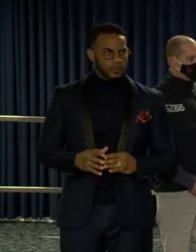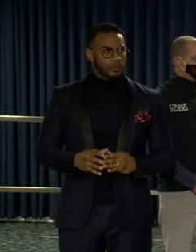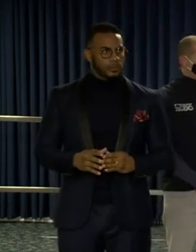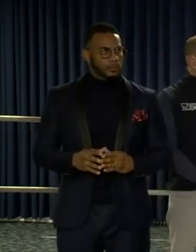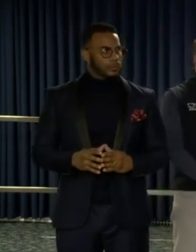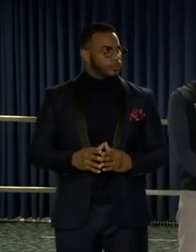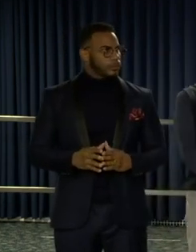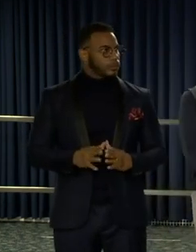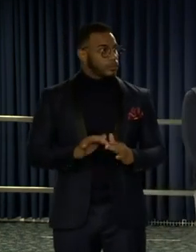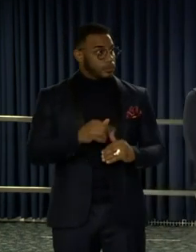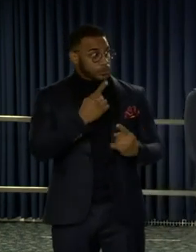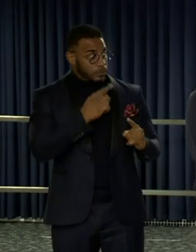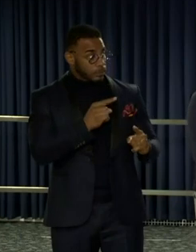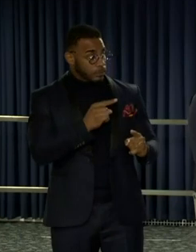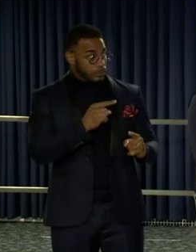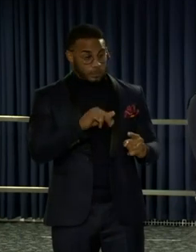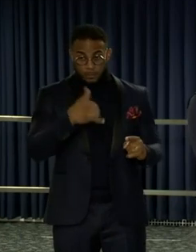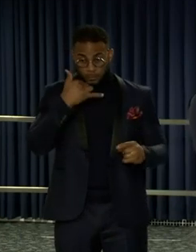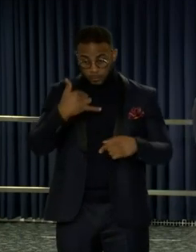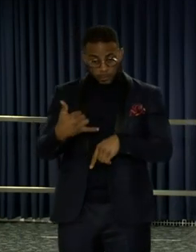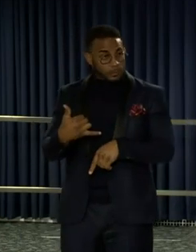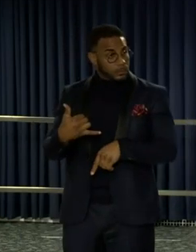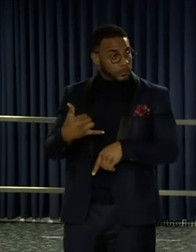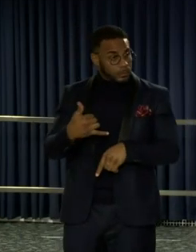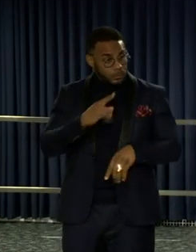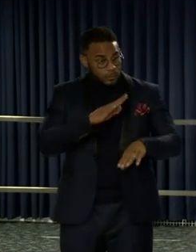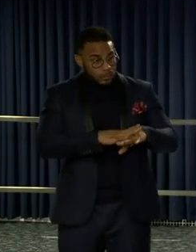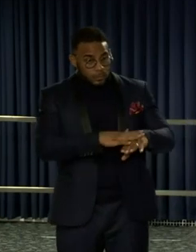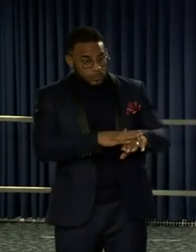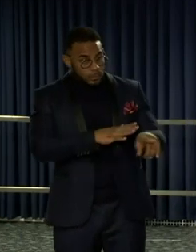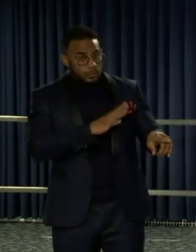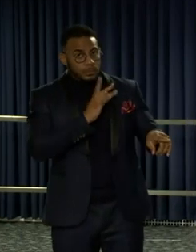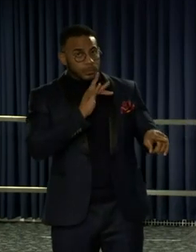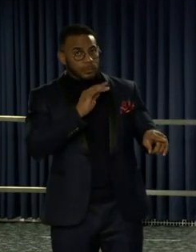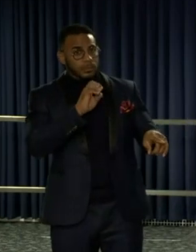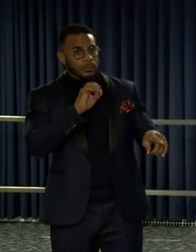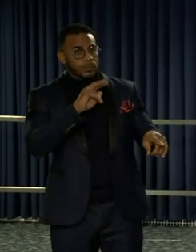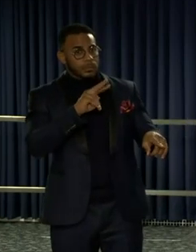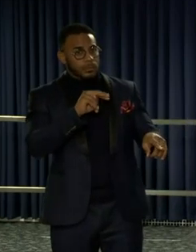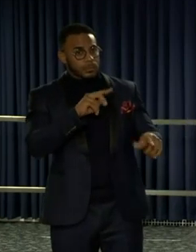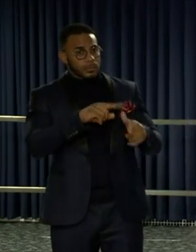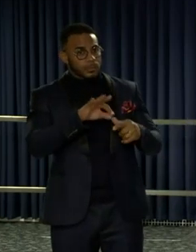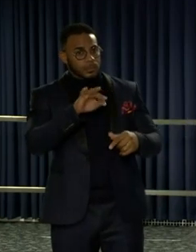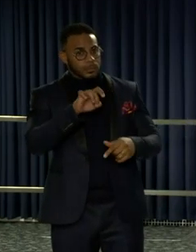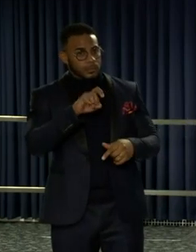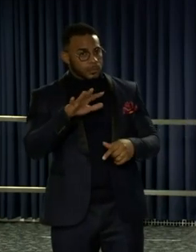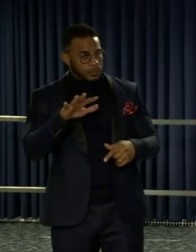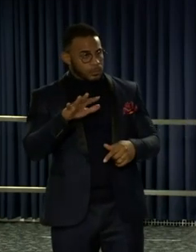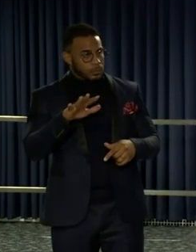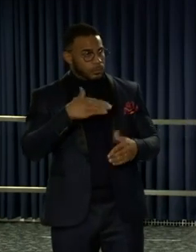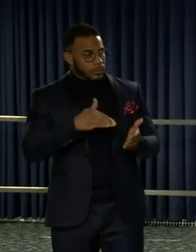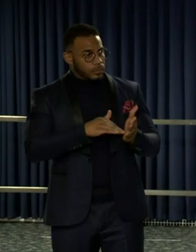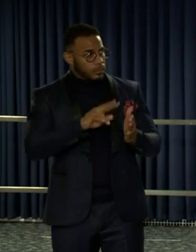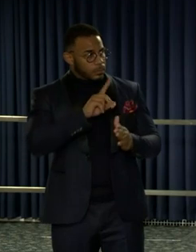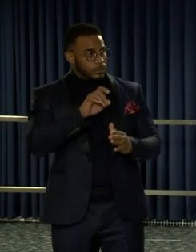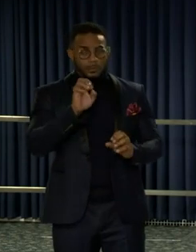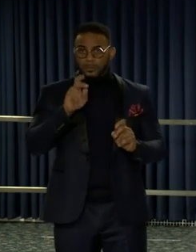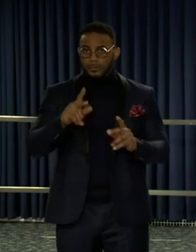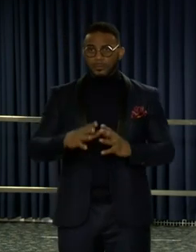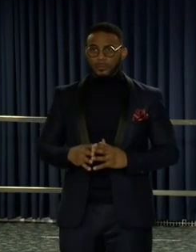And how does this work? This phone? Yes, okay. Evan from Fox 5. In the mayor, I'll have to repeat the question.